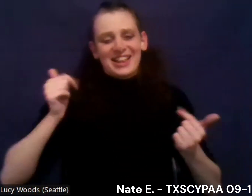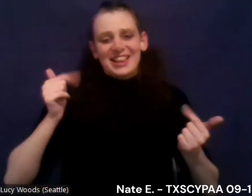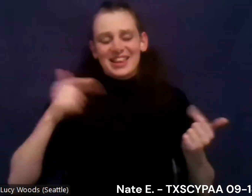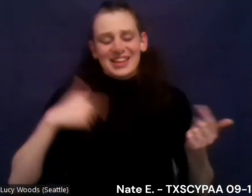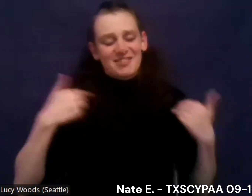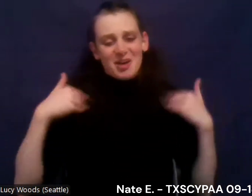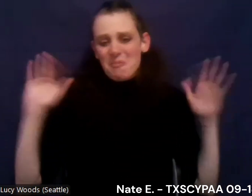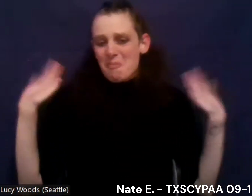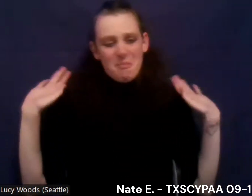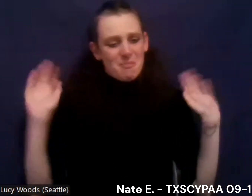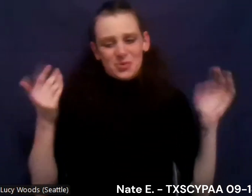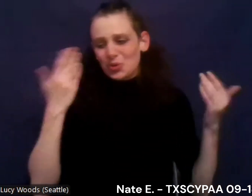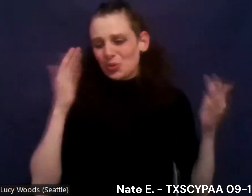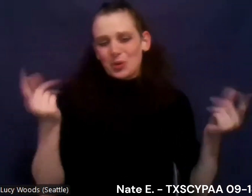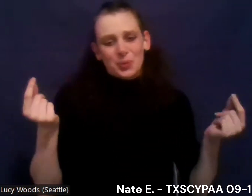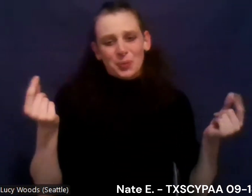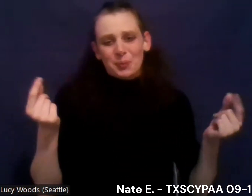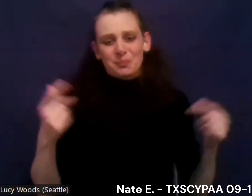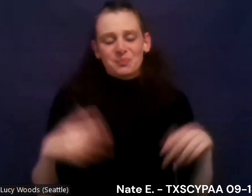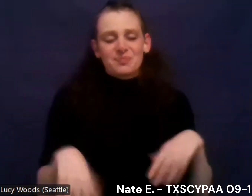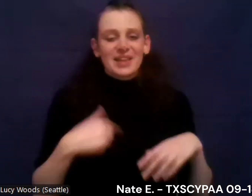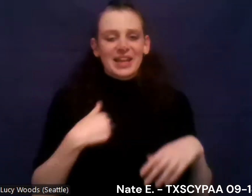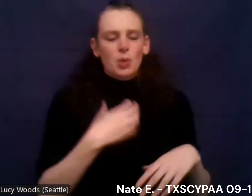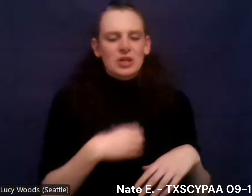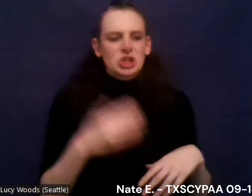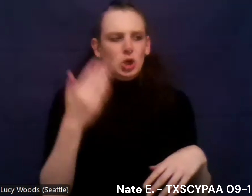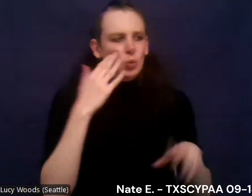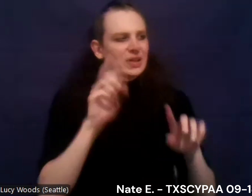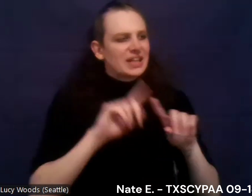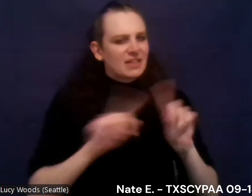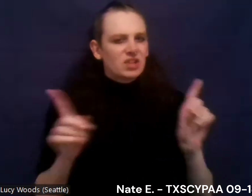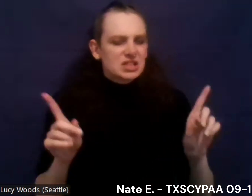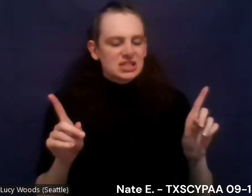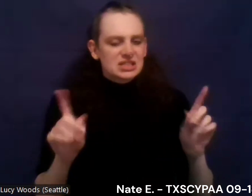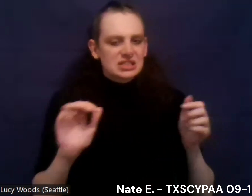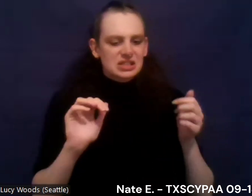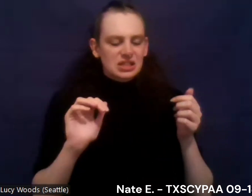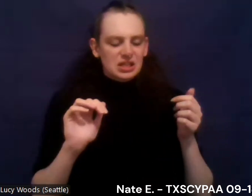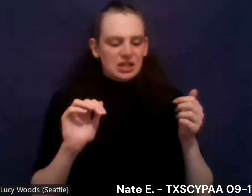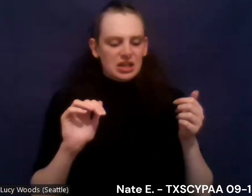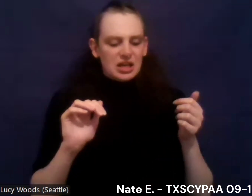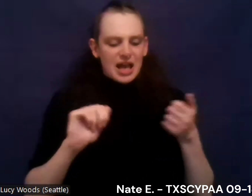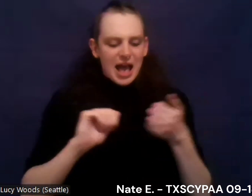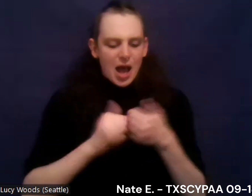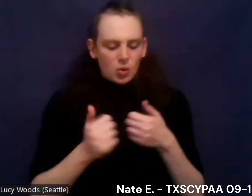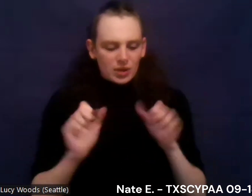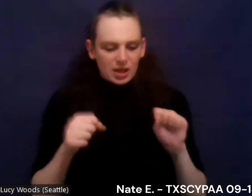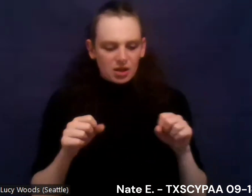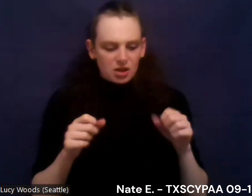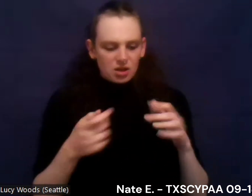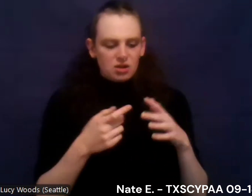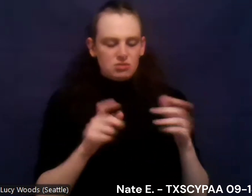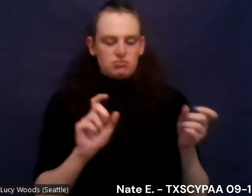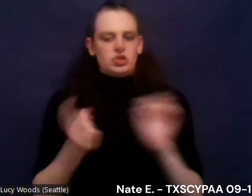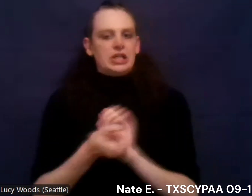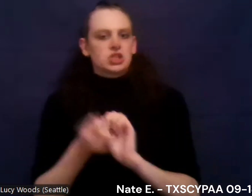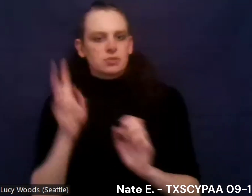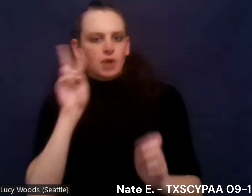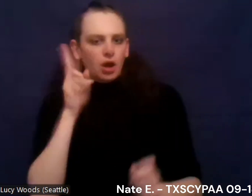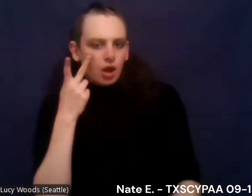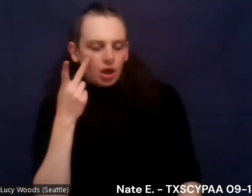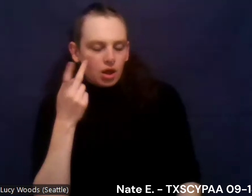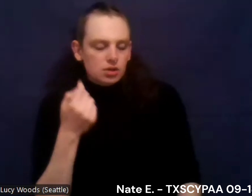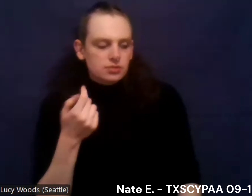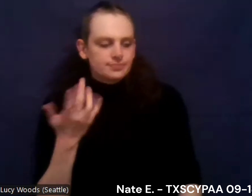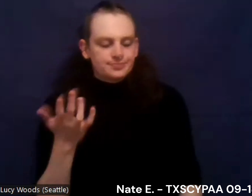like I knew what the difference is in that moment, like what flips that switch for people. But I got a sponsor, man. I had a